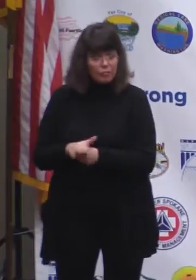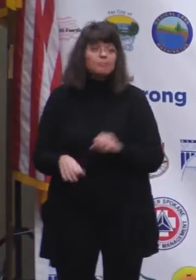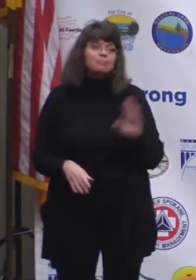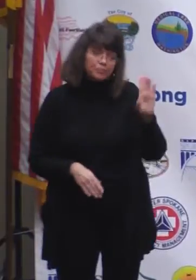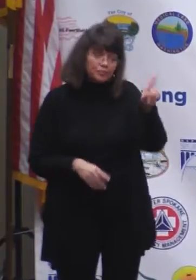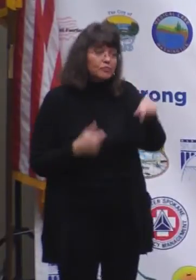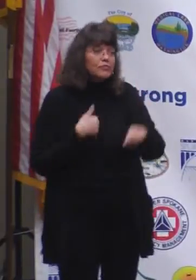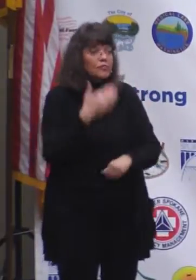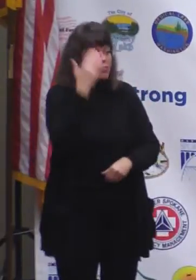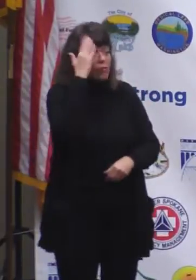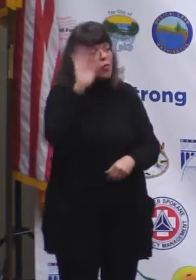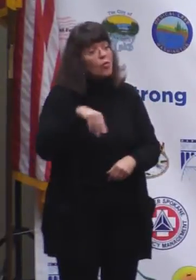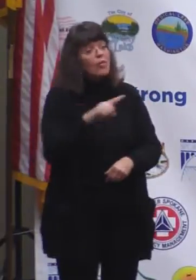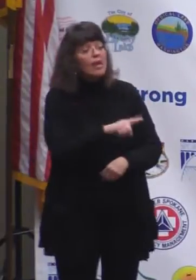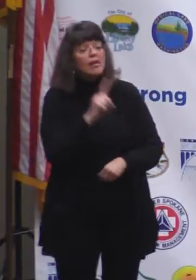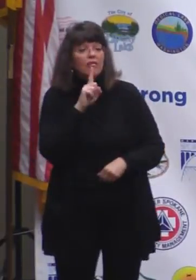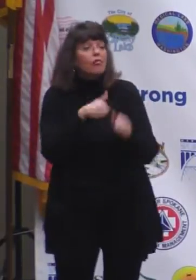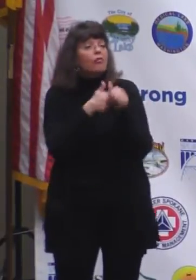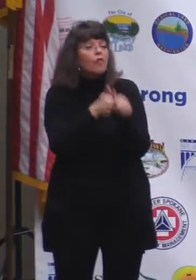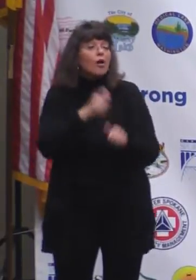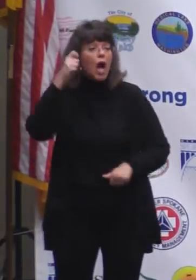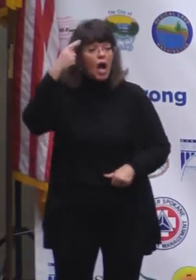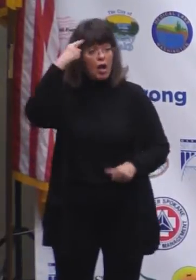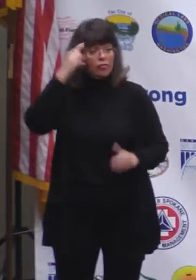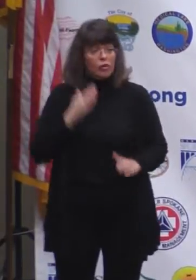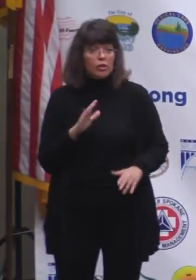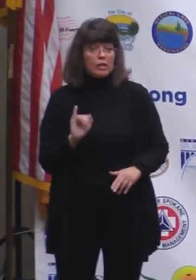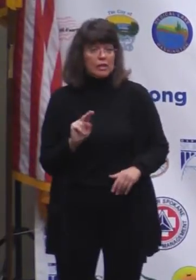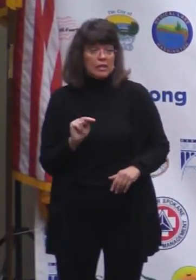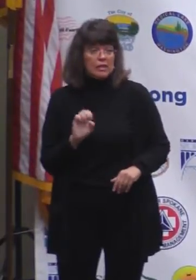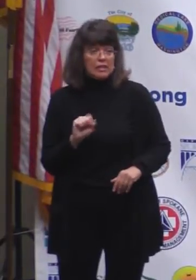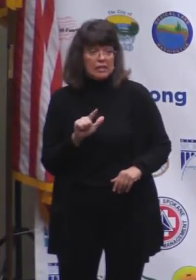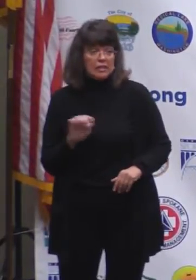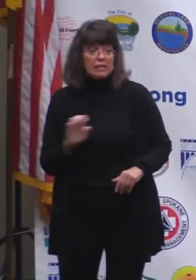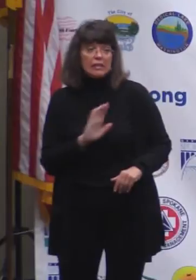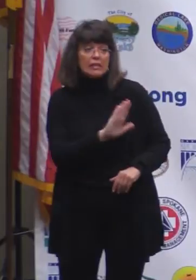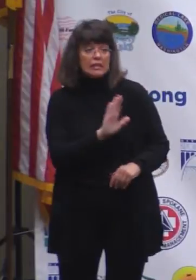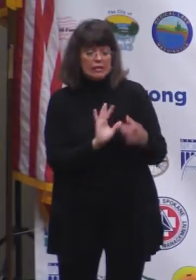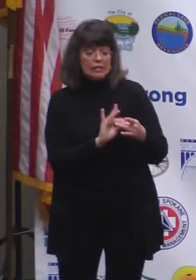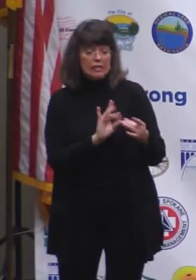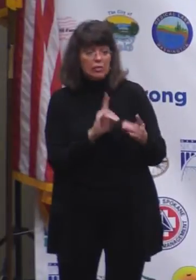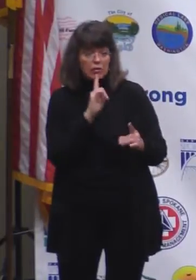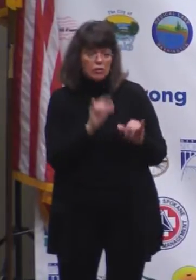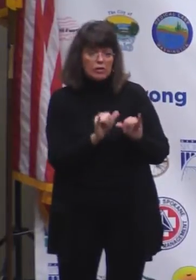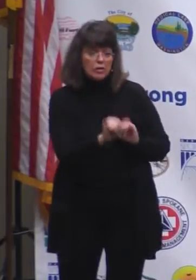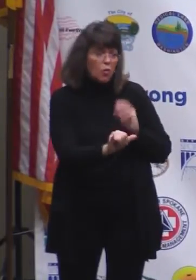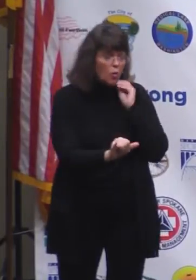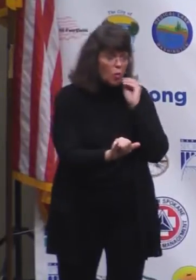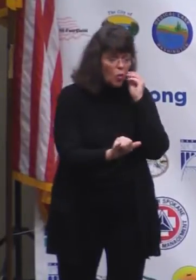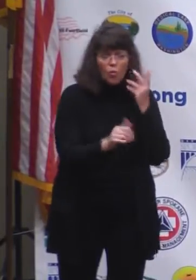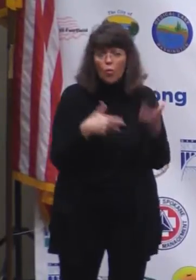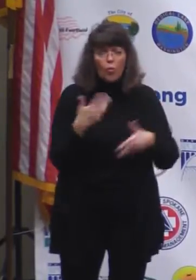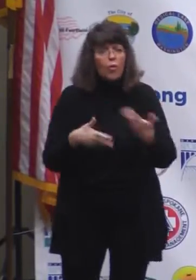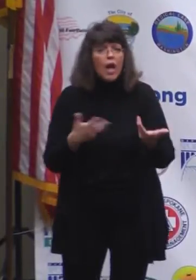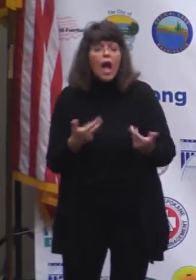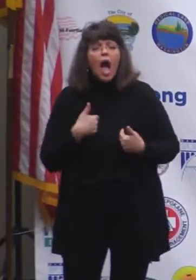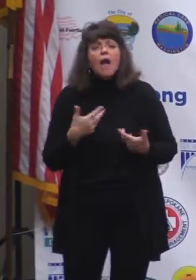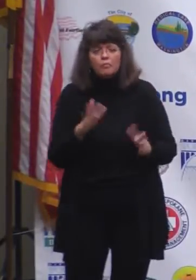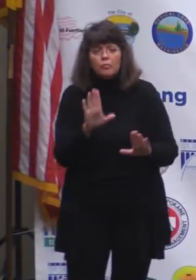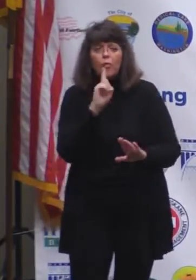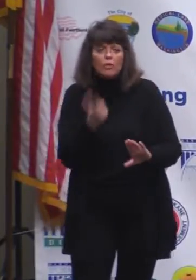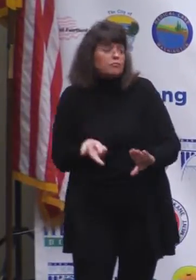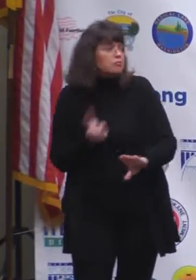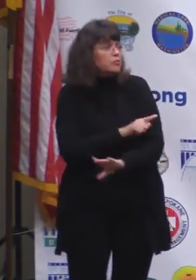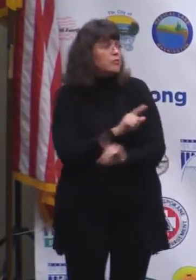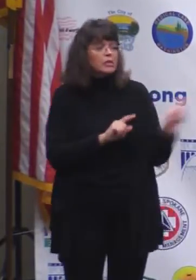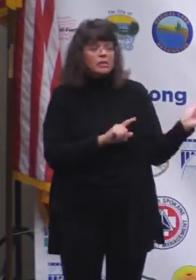Healthy order, what does that mean to our shelters and transitioning into a 24/7 possible model. So I'll have Tisha talk about that.